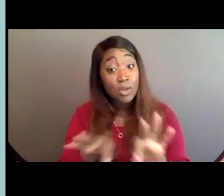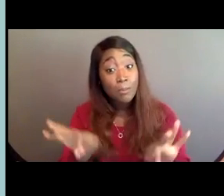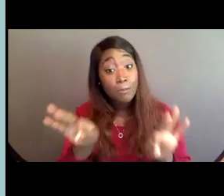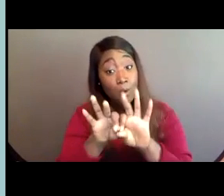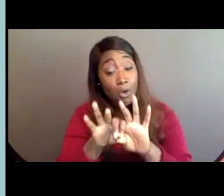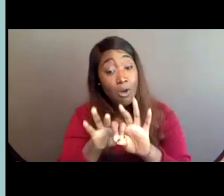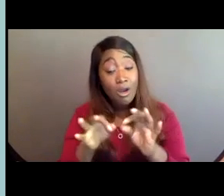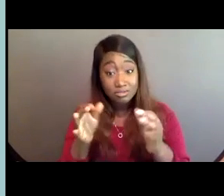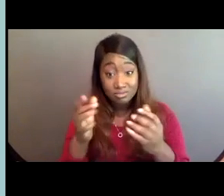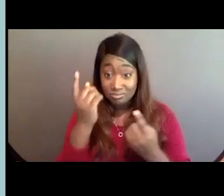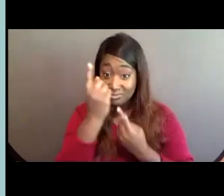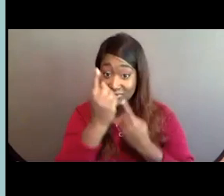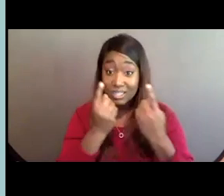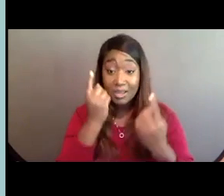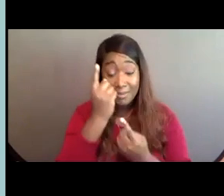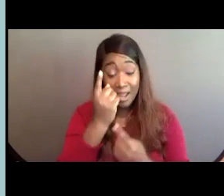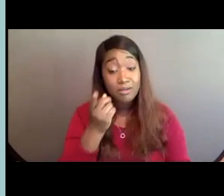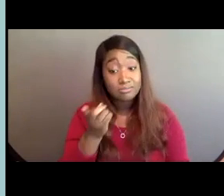about